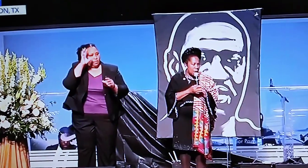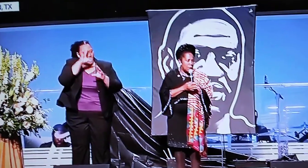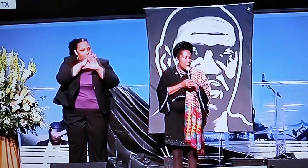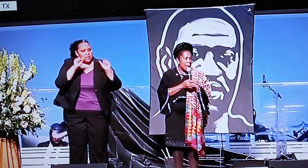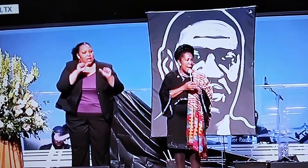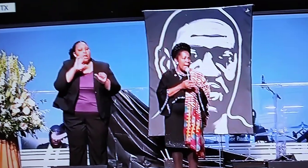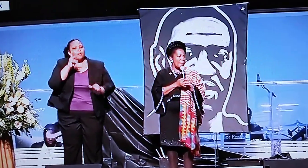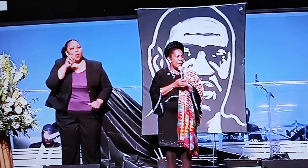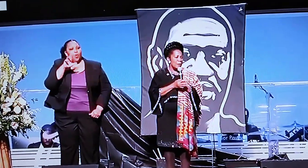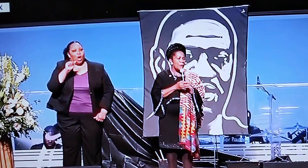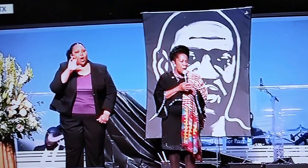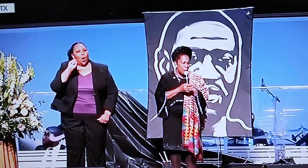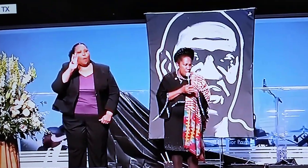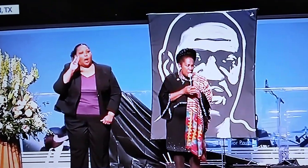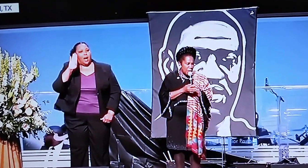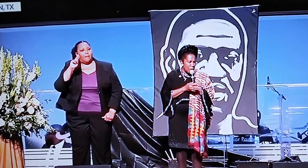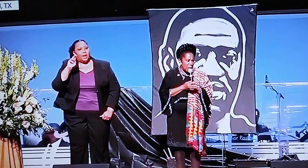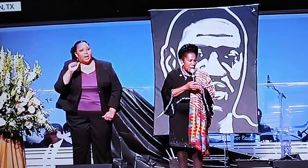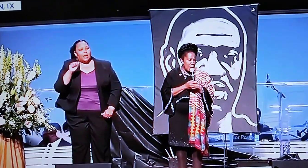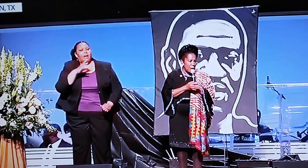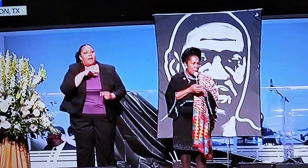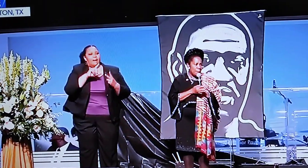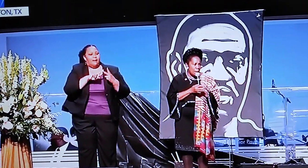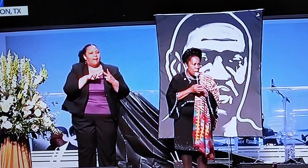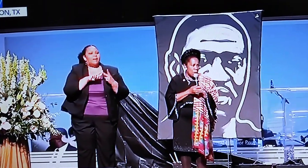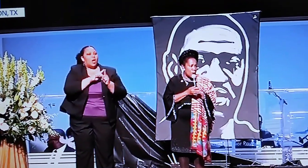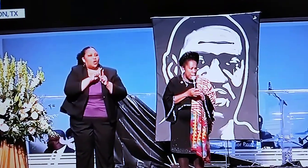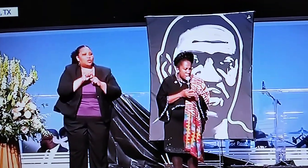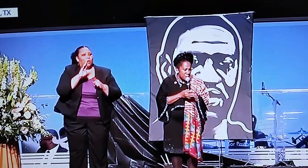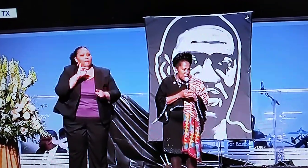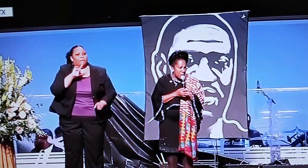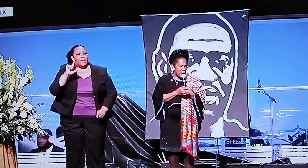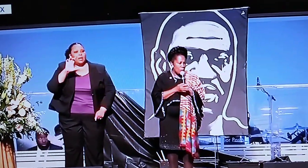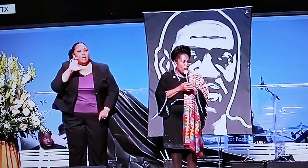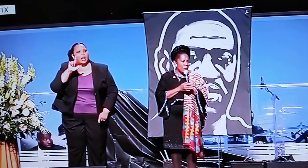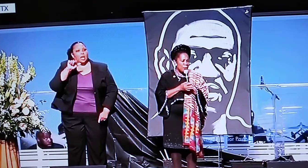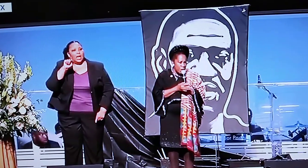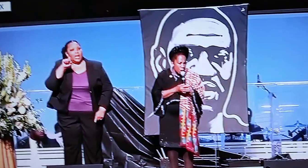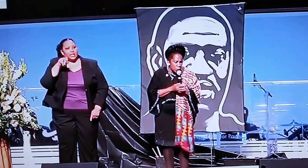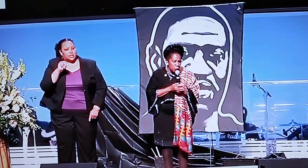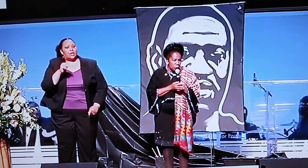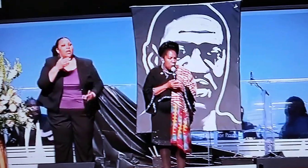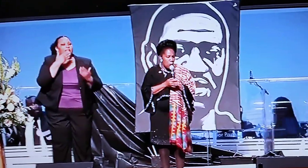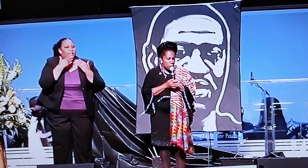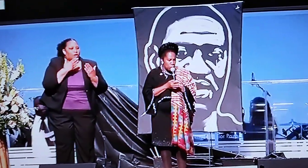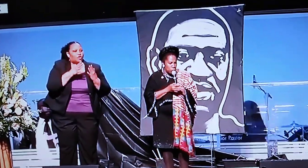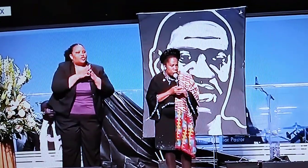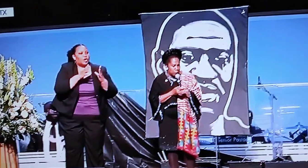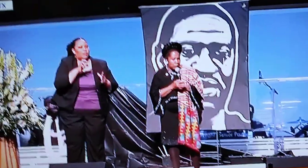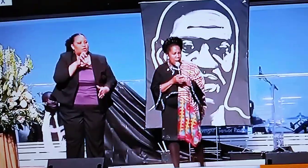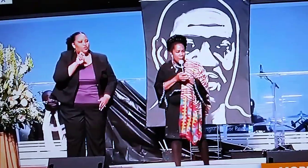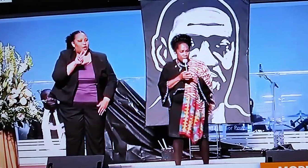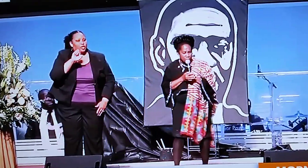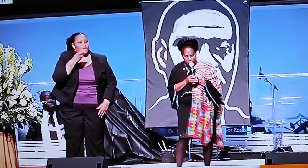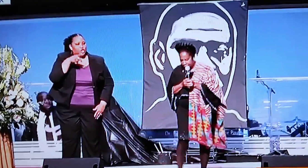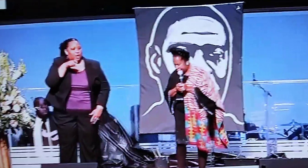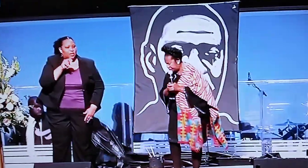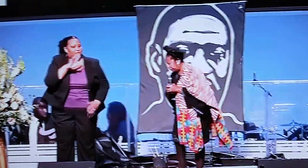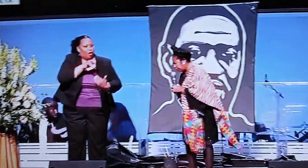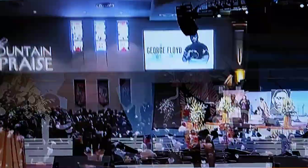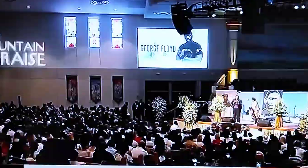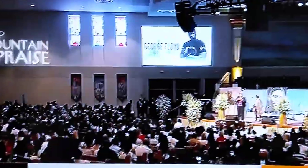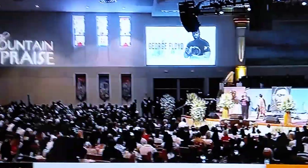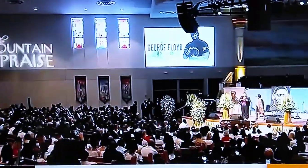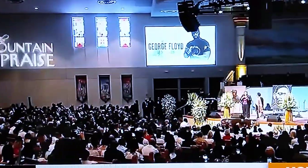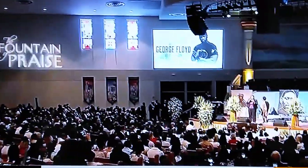Obama and former President Bill Clinton. Reverend, thank you for all you do. God bless you.